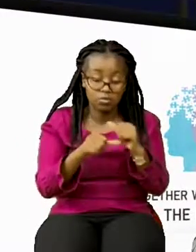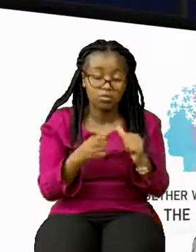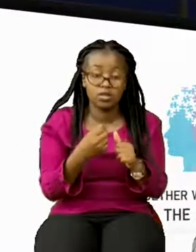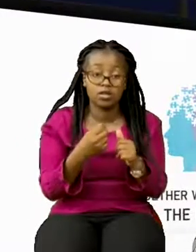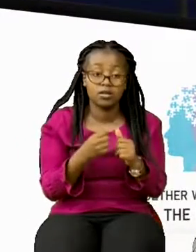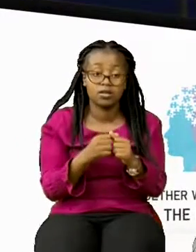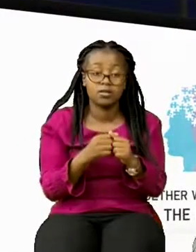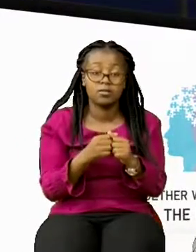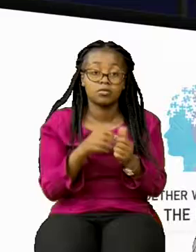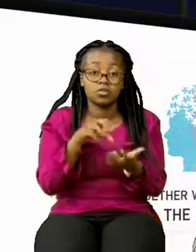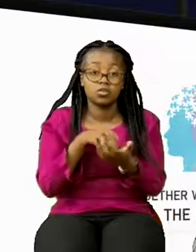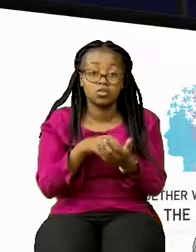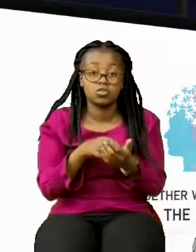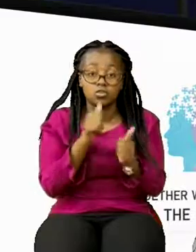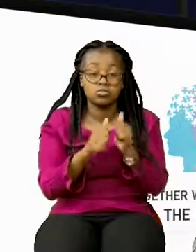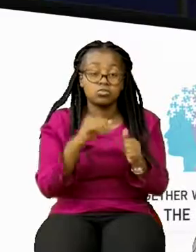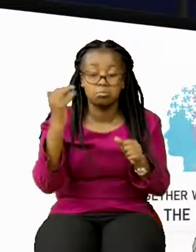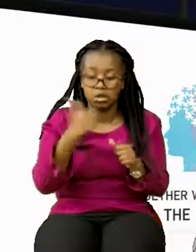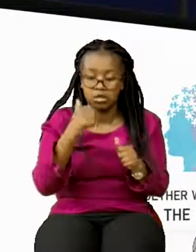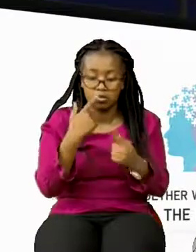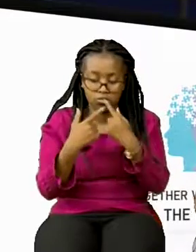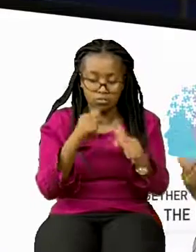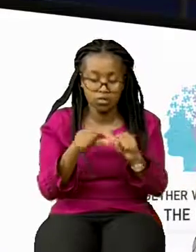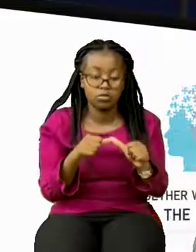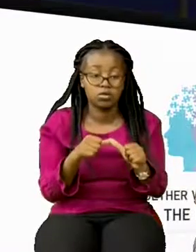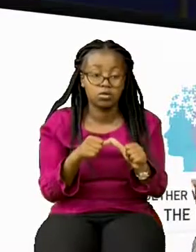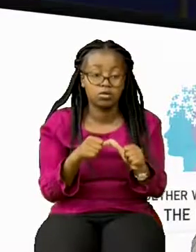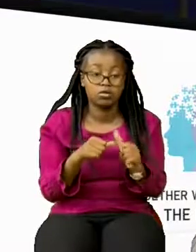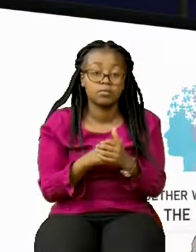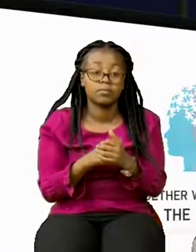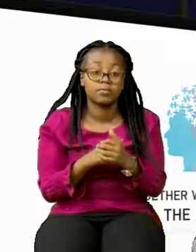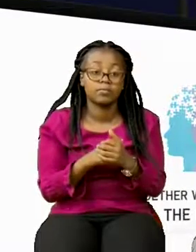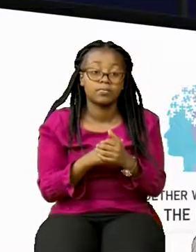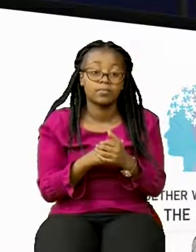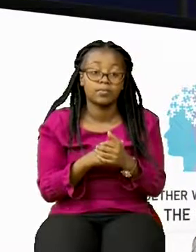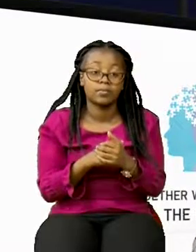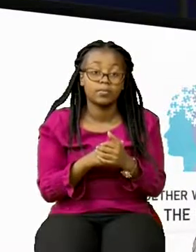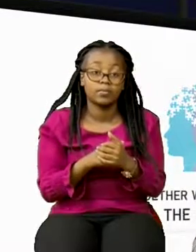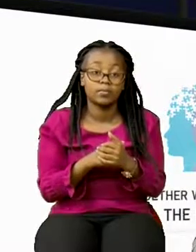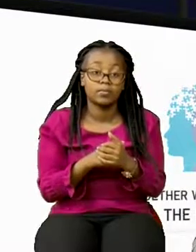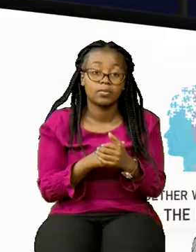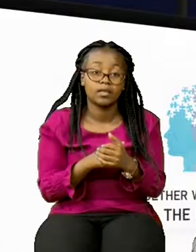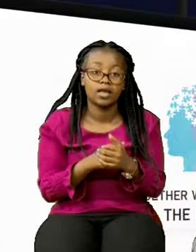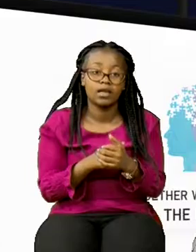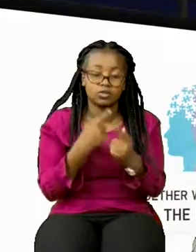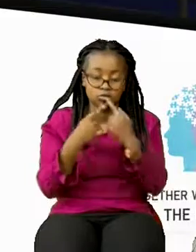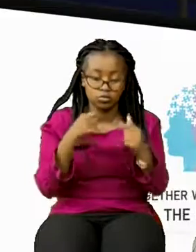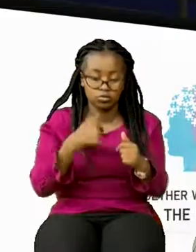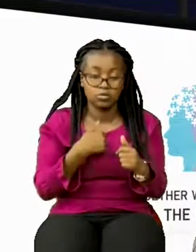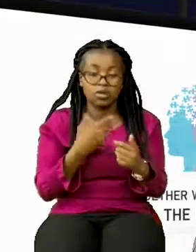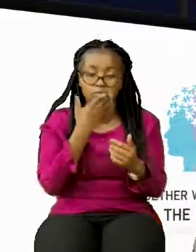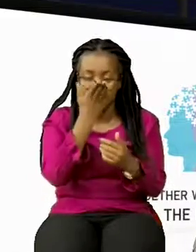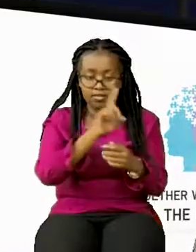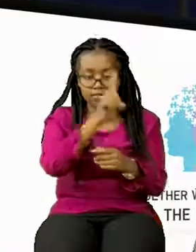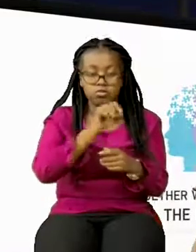medical conditions that we have not spoken on or could not be on my list of what we intend to talk about. Hit me up and I will answer